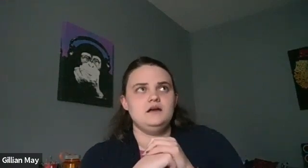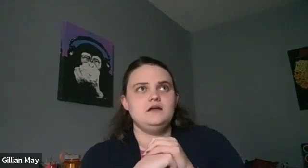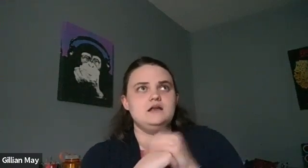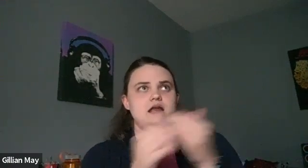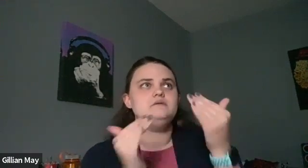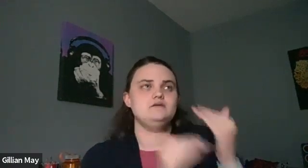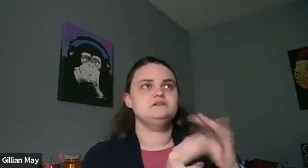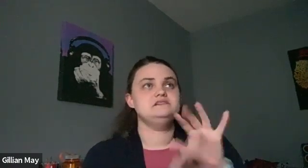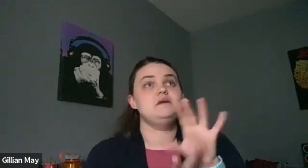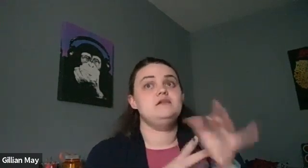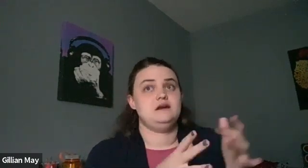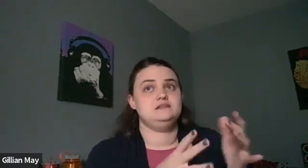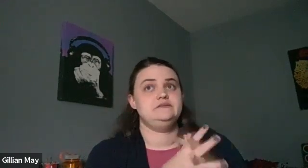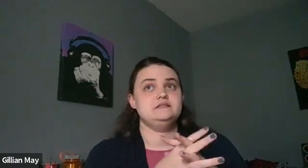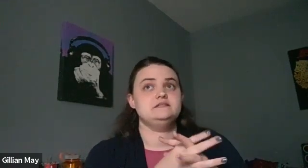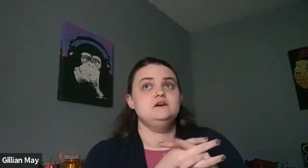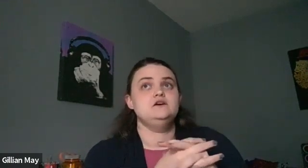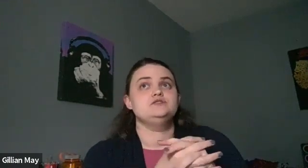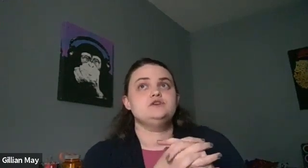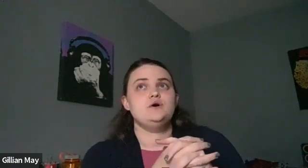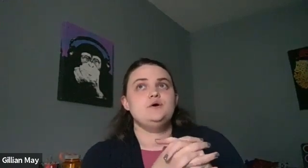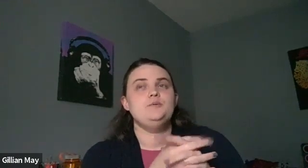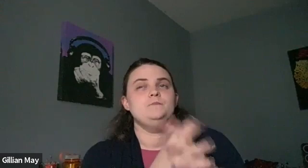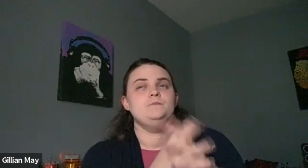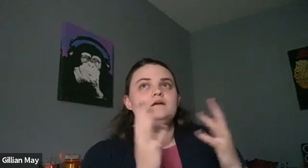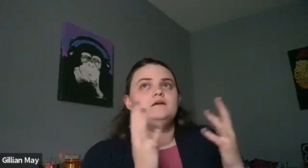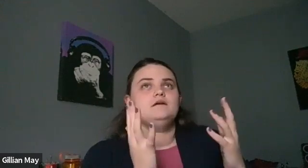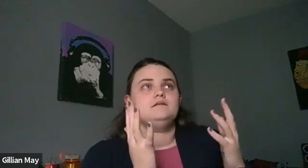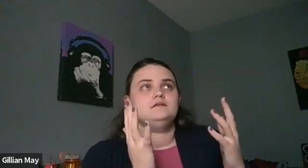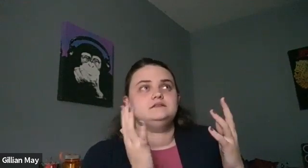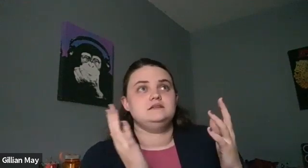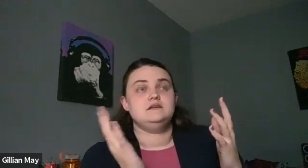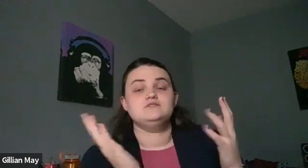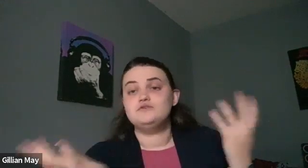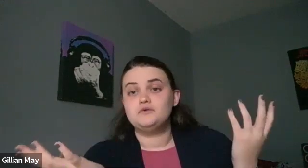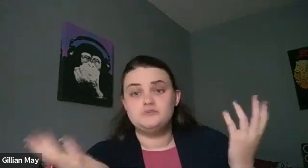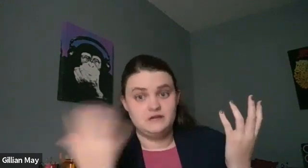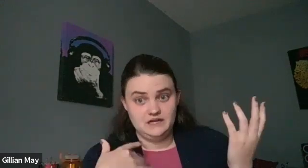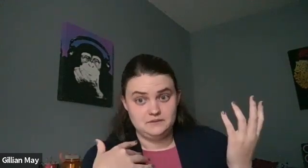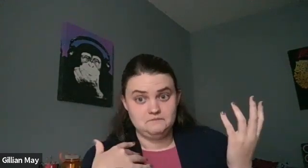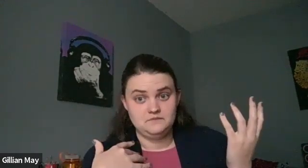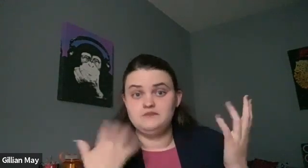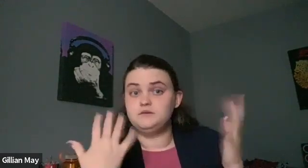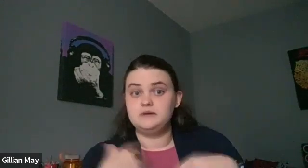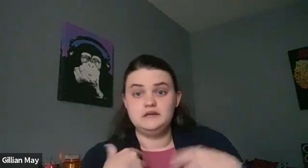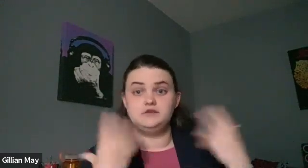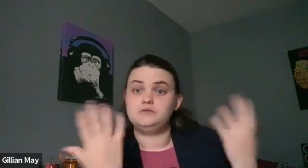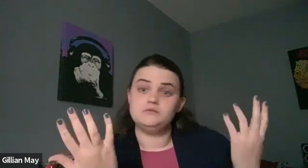Okay, now we can go on to some other activities. So let's see. So for reading, like if you're